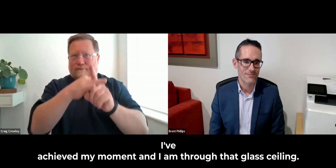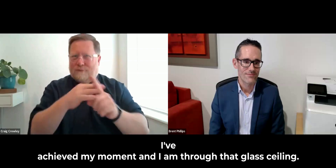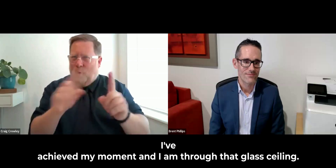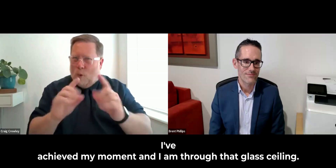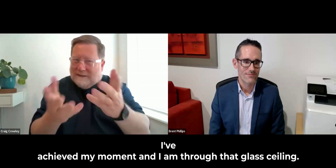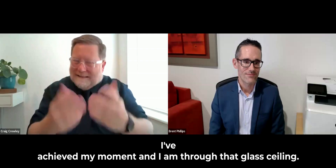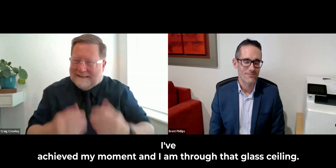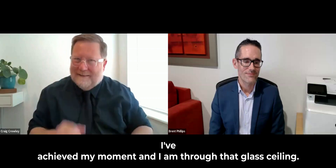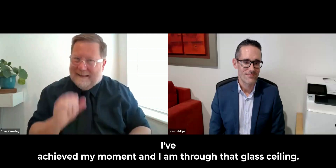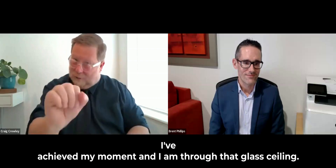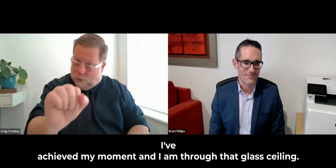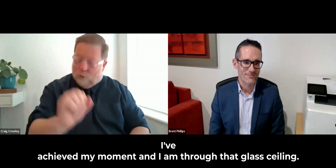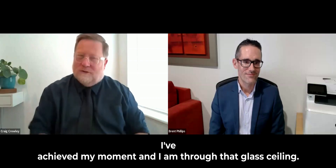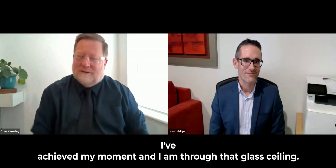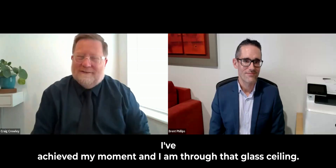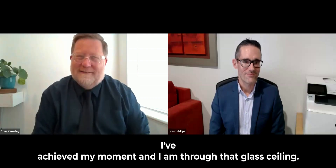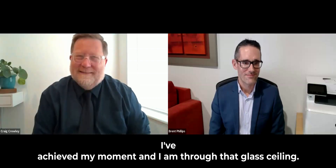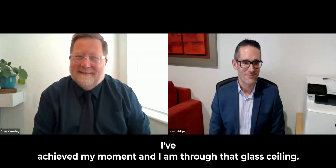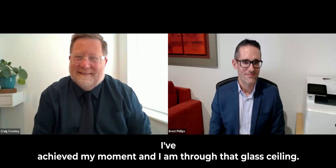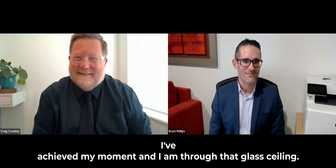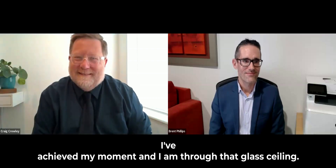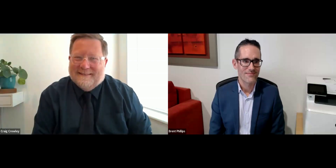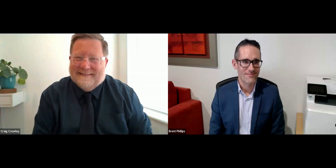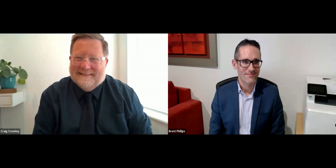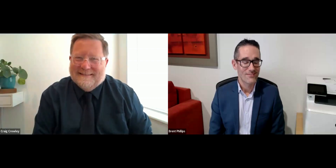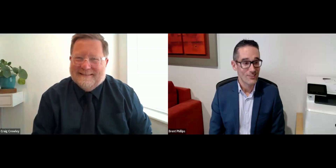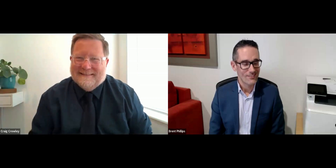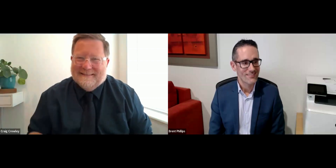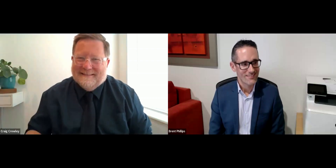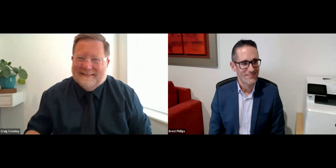my moment and I am through that glass ceiling?